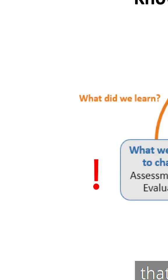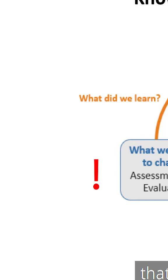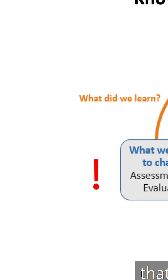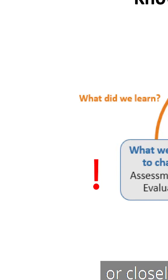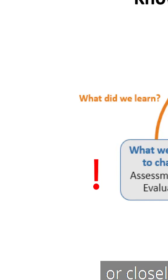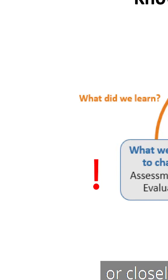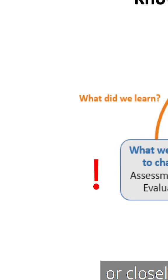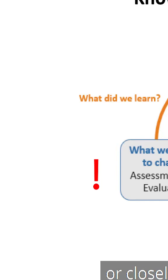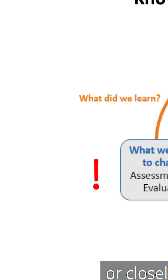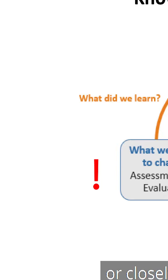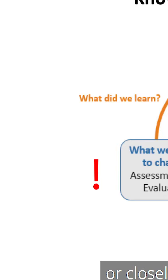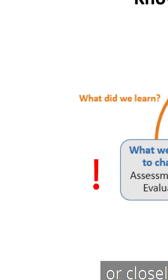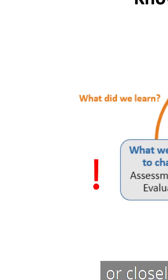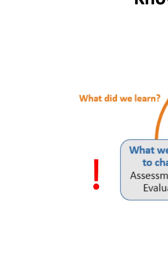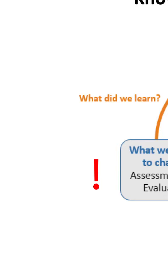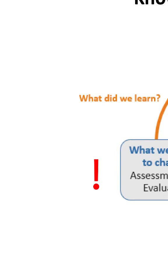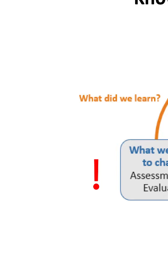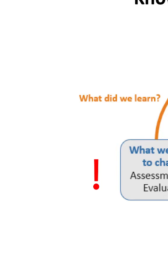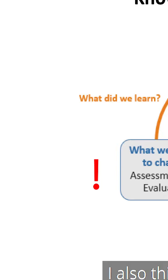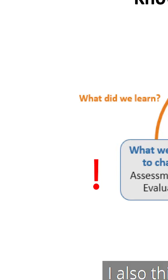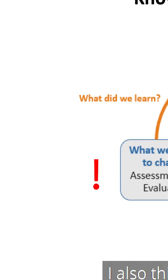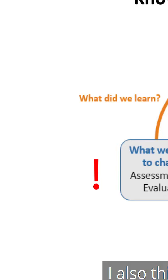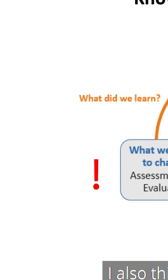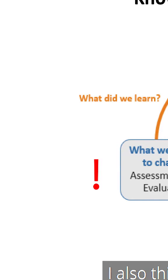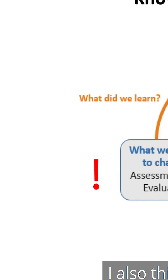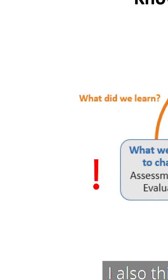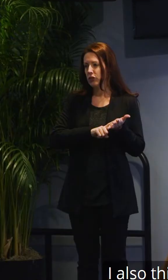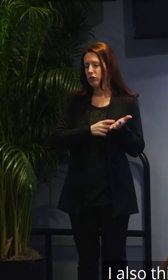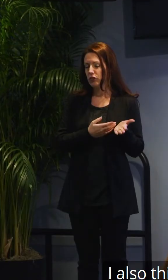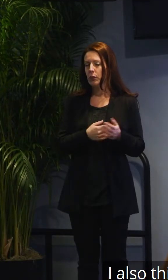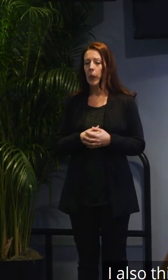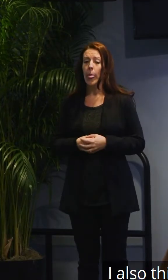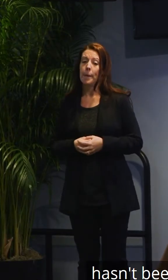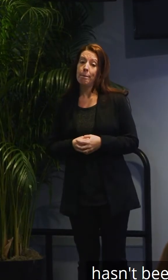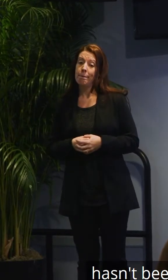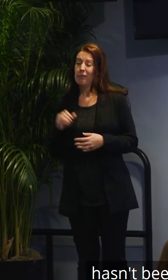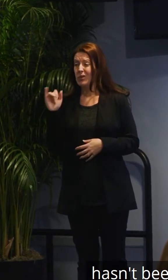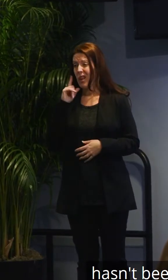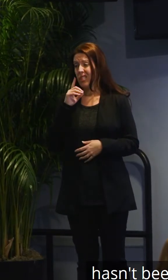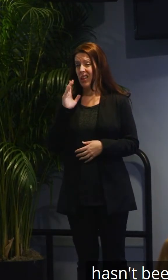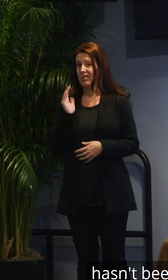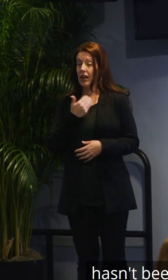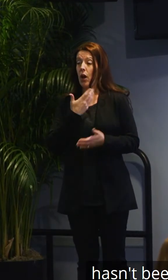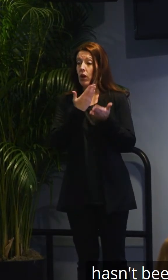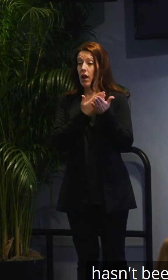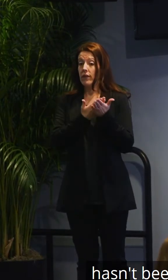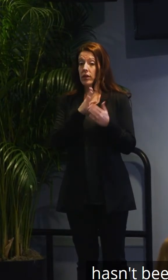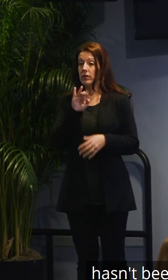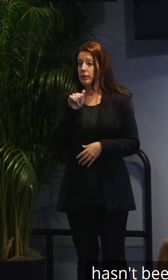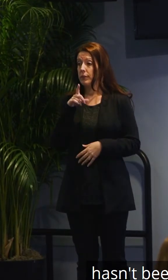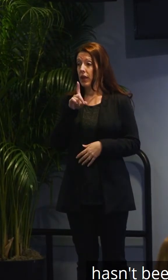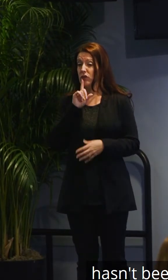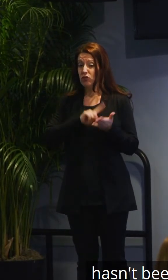on science or closely tied to an evidence base. I also think that our evidence base hasn't been rooted